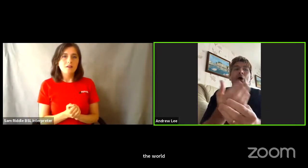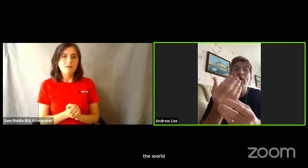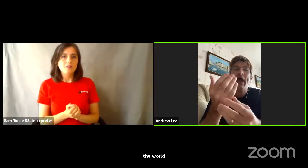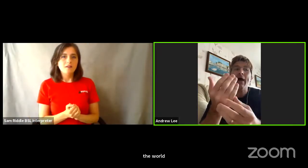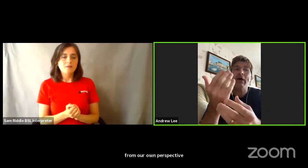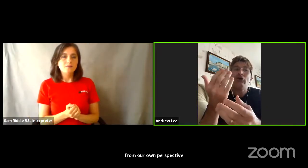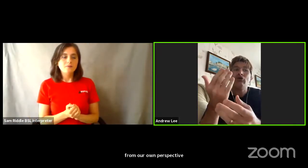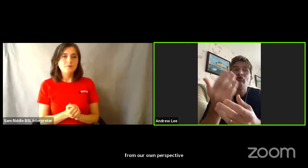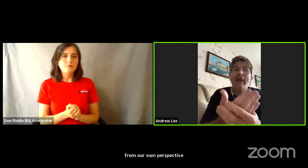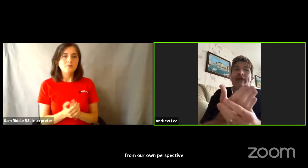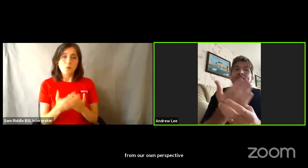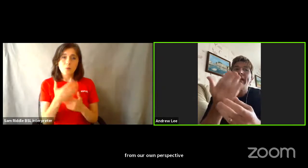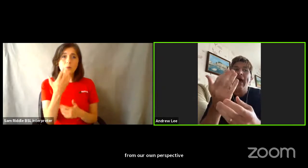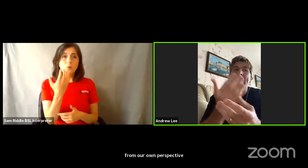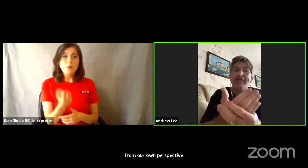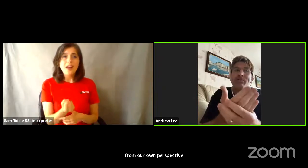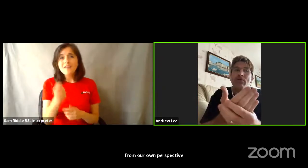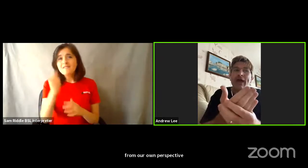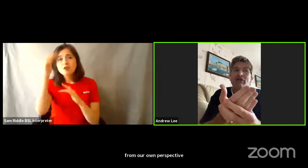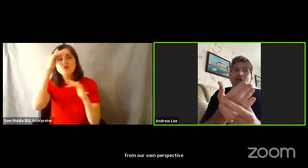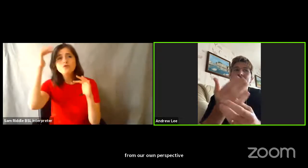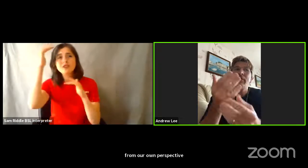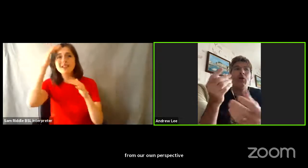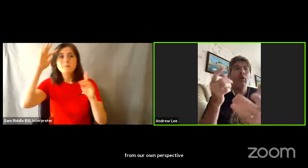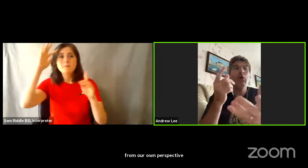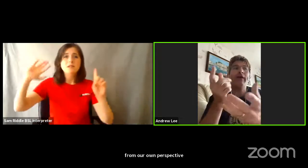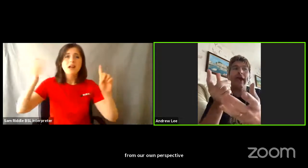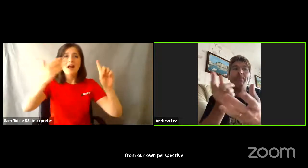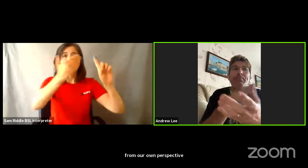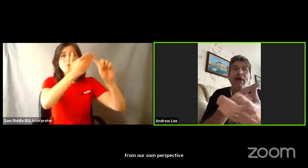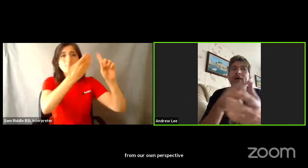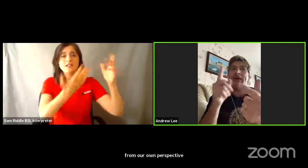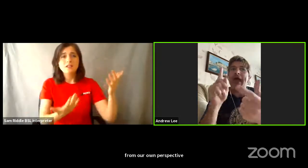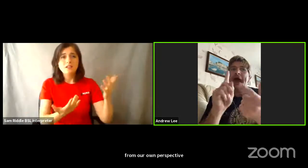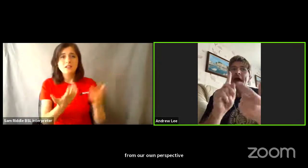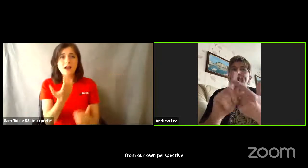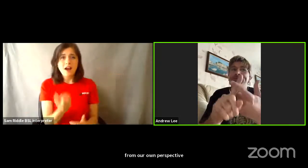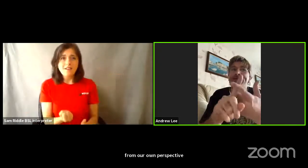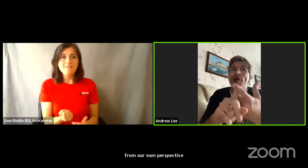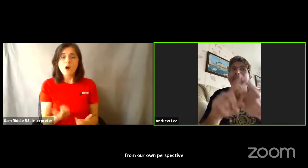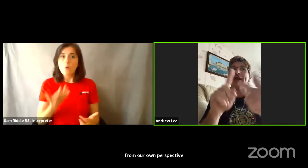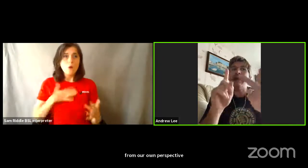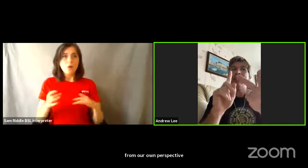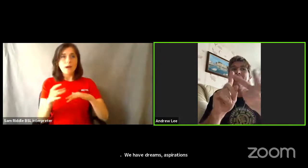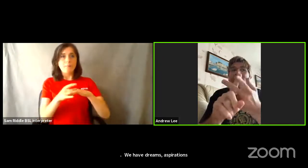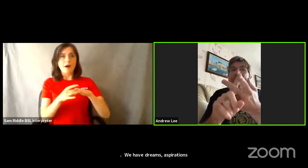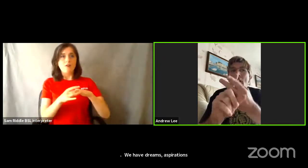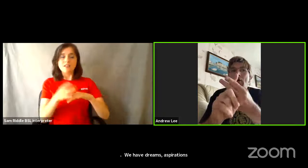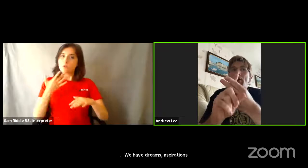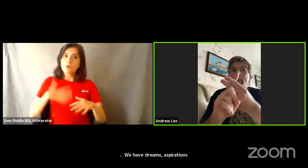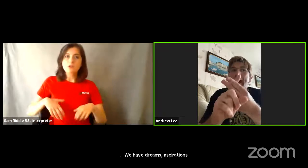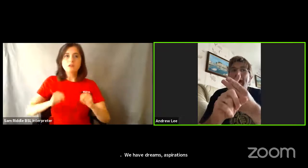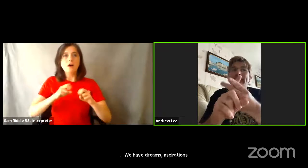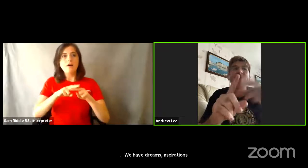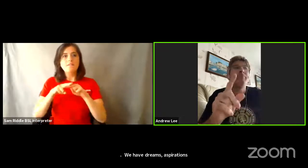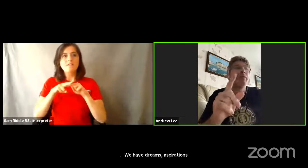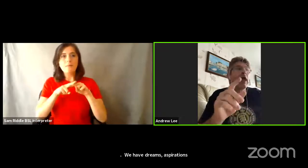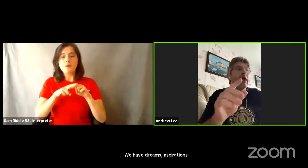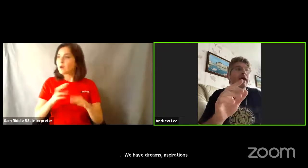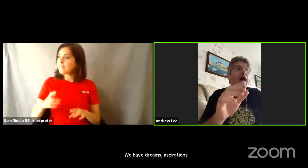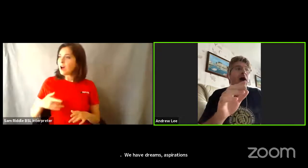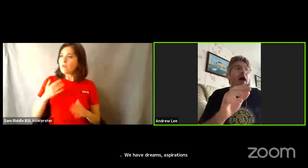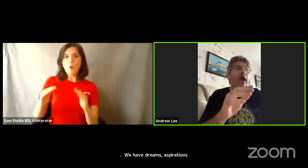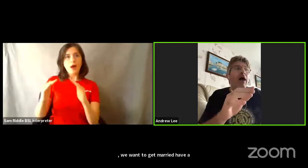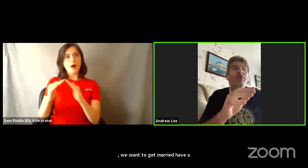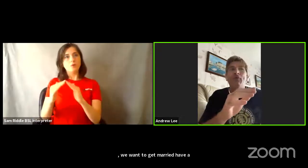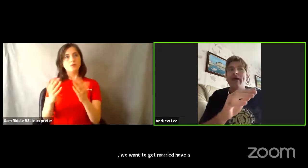perspective. We have dreams, aspirations. We want to get married, have a family, live in our own place.